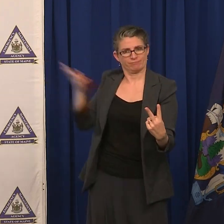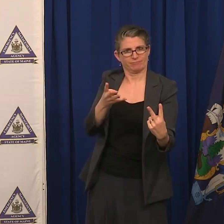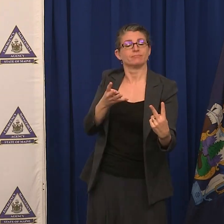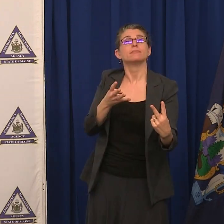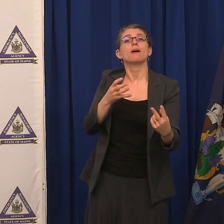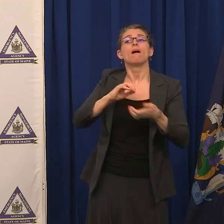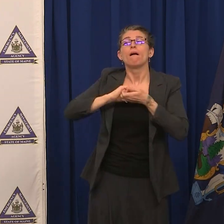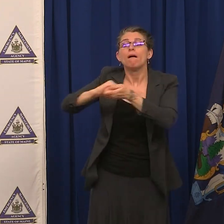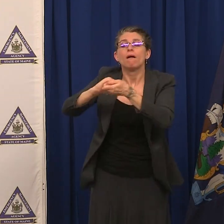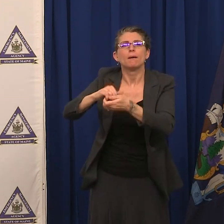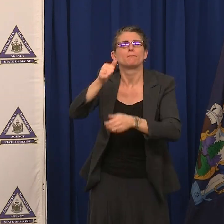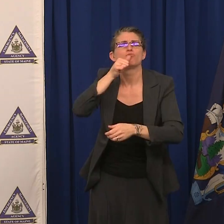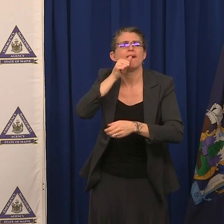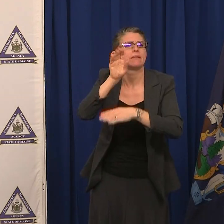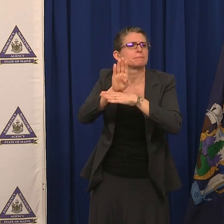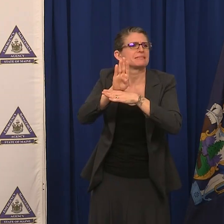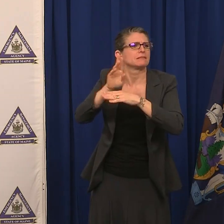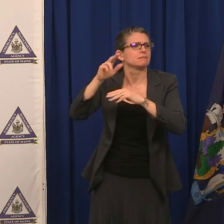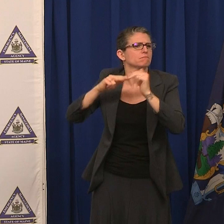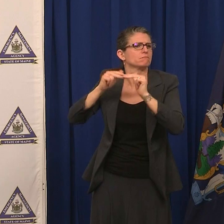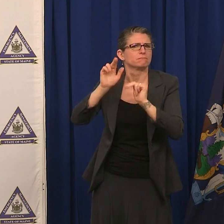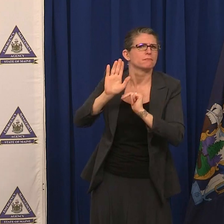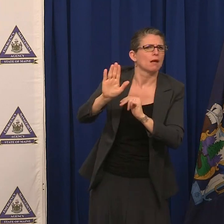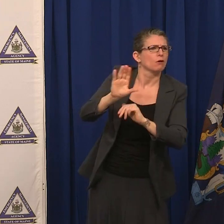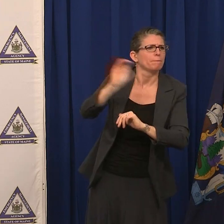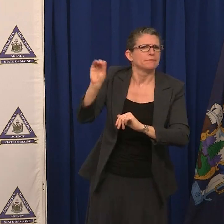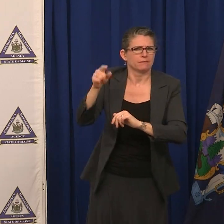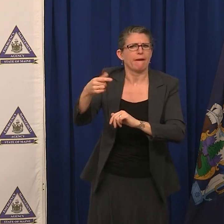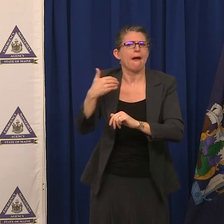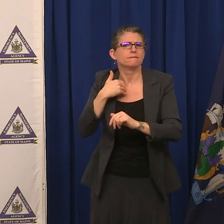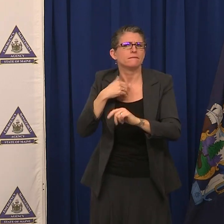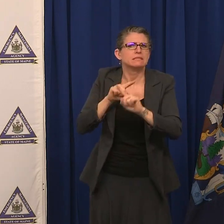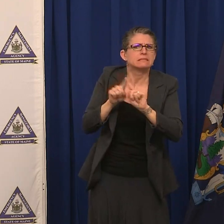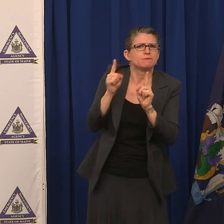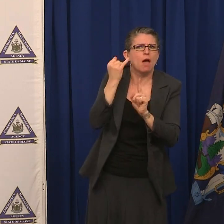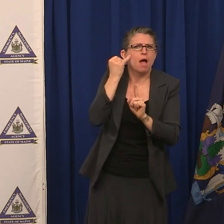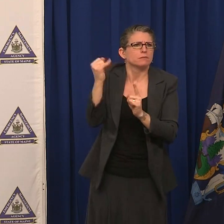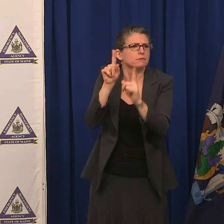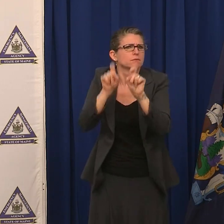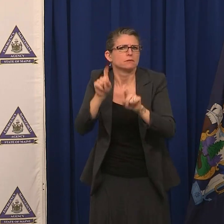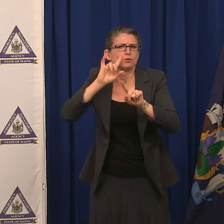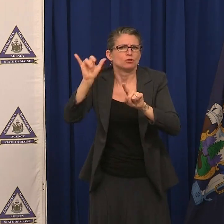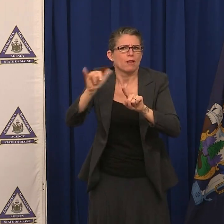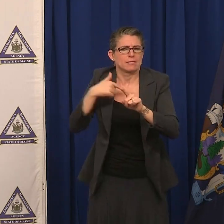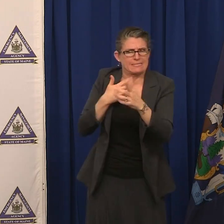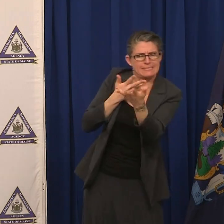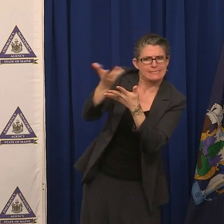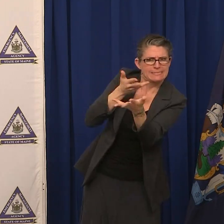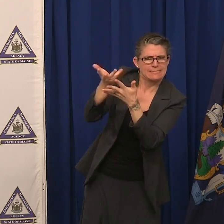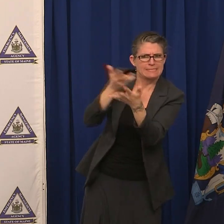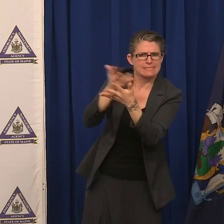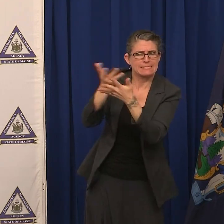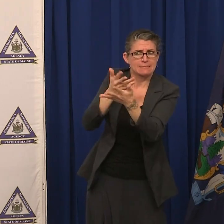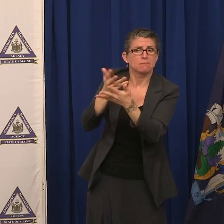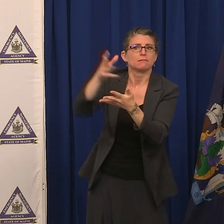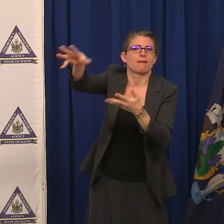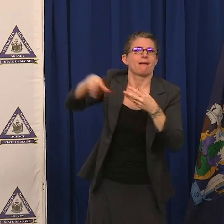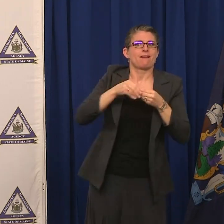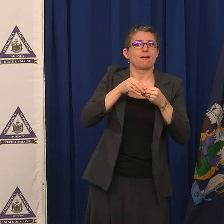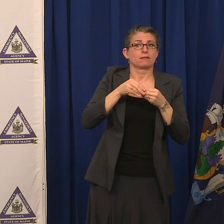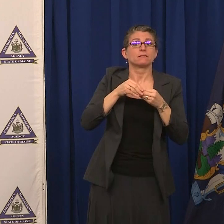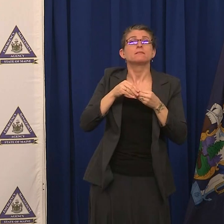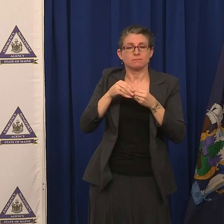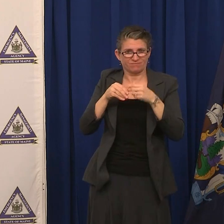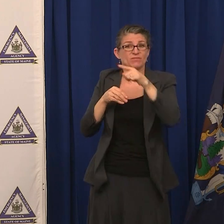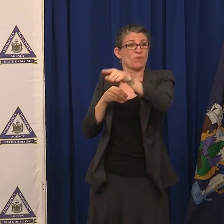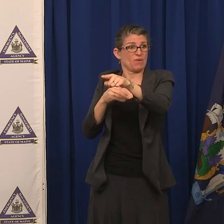third piece of it is continuing to work with hospitals and other organizations in Maine that wish to bring on testing within their